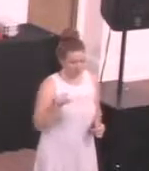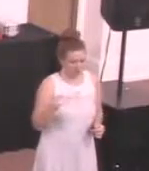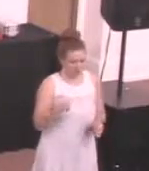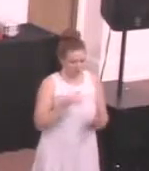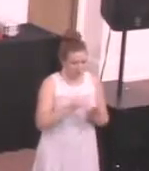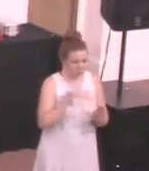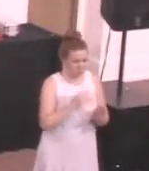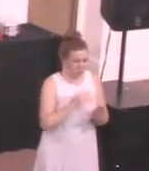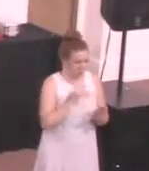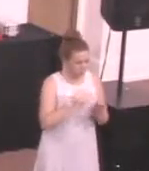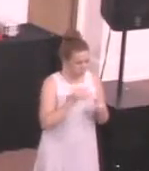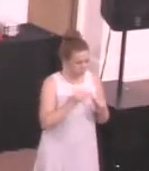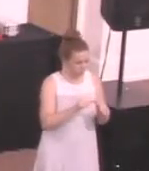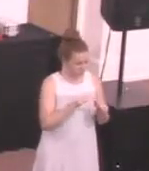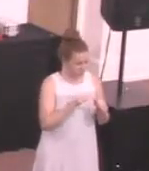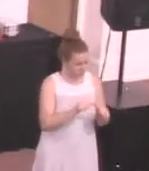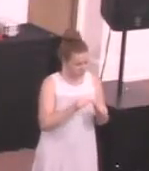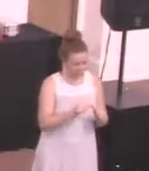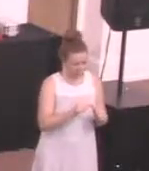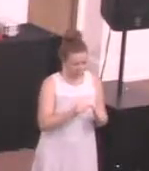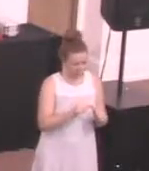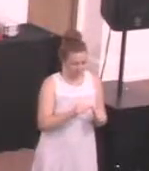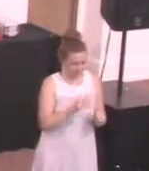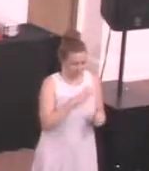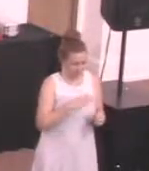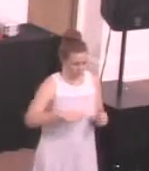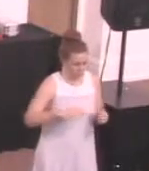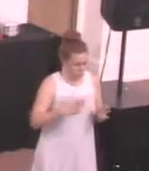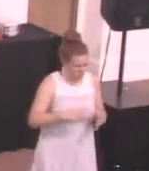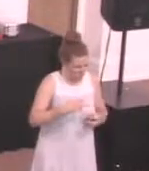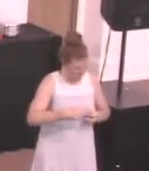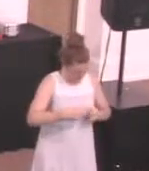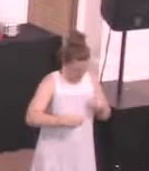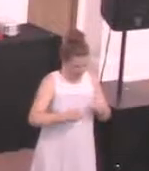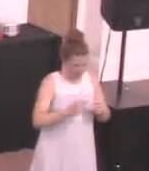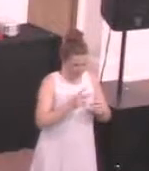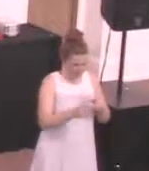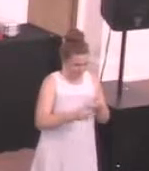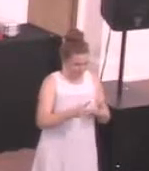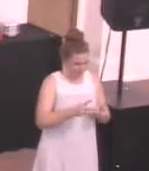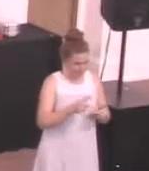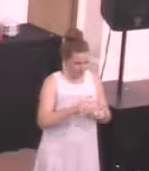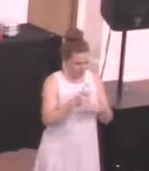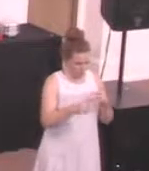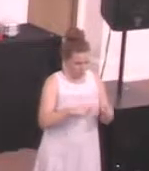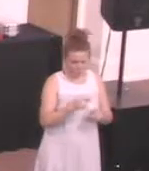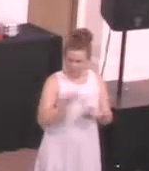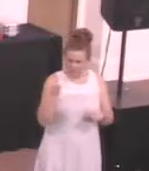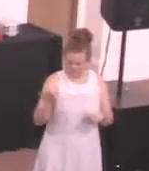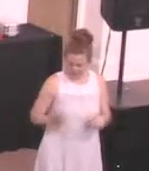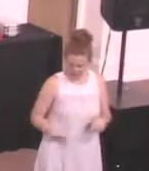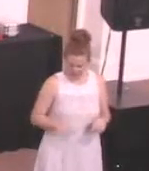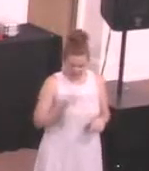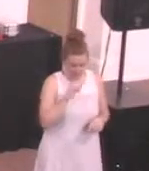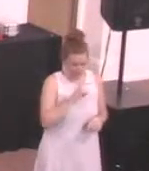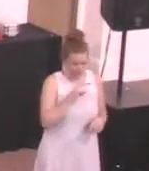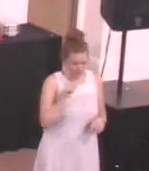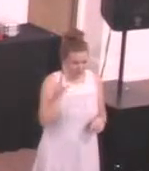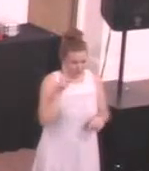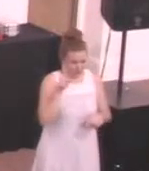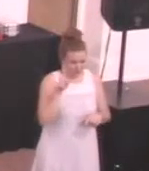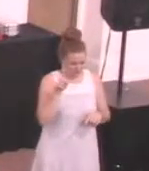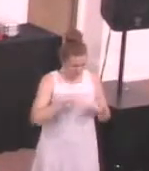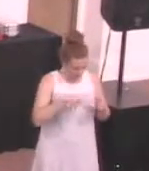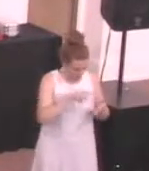Hey, Jeff, Jesus loves you. Man, Christians were the meanest people in the world to me when I was a little kid. They all knew I couldn't read and they made fun of